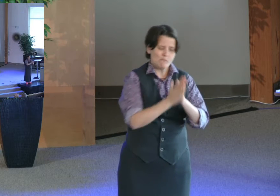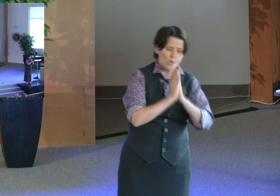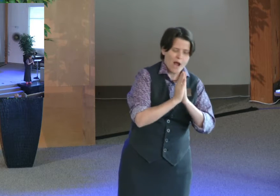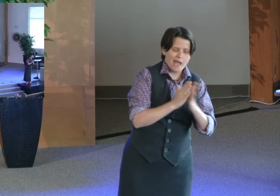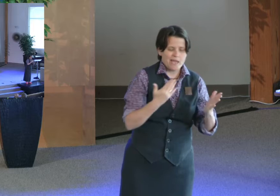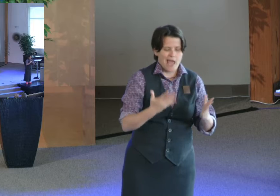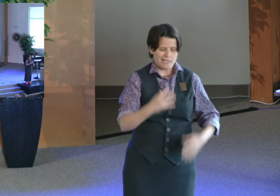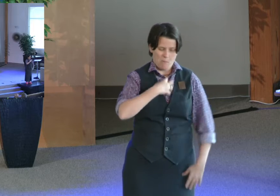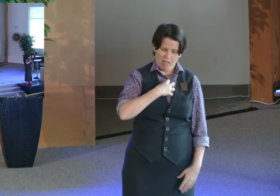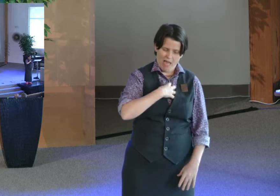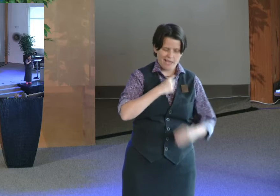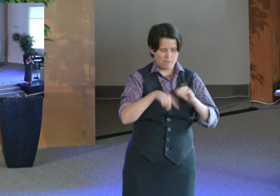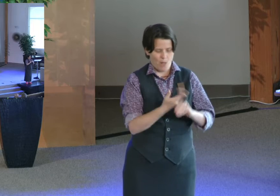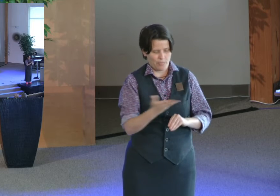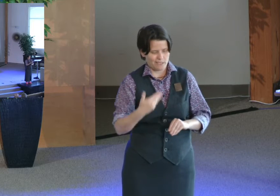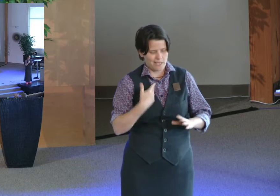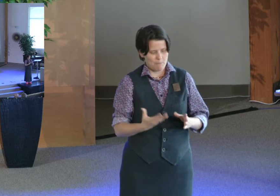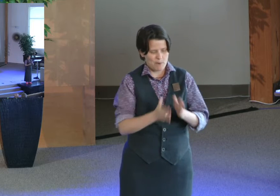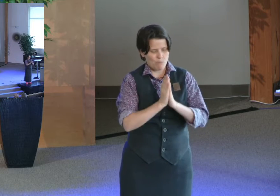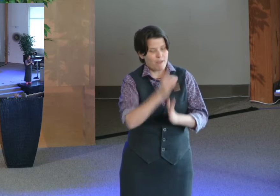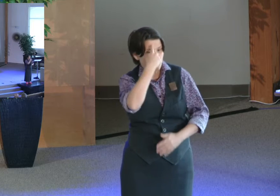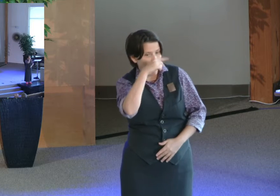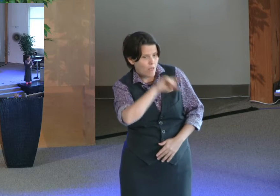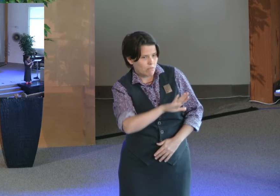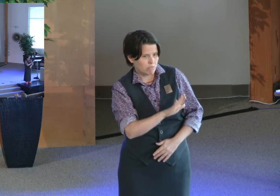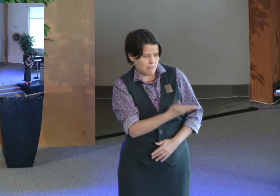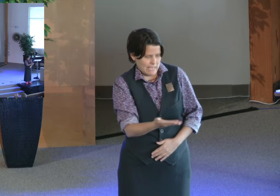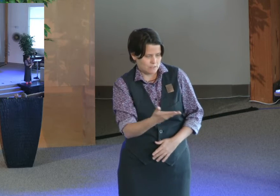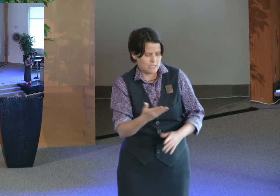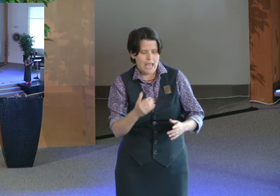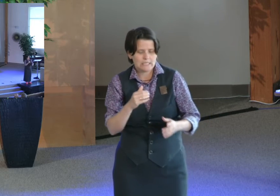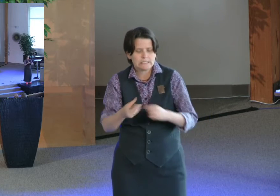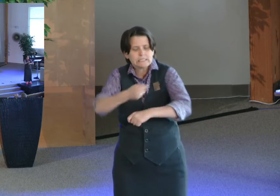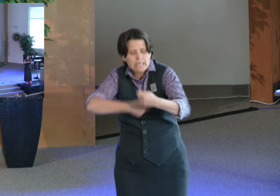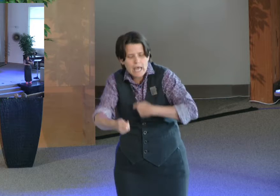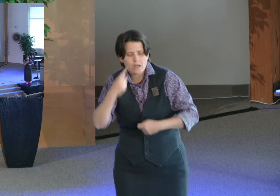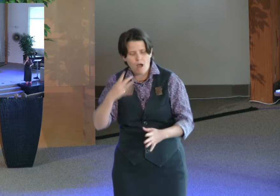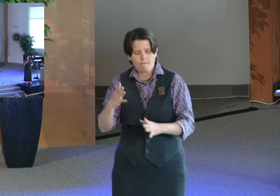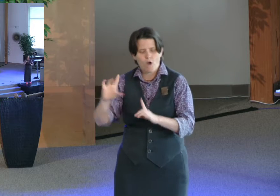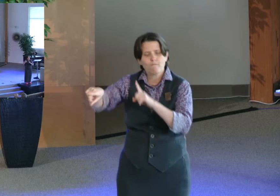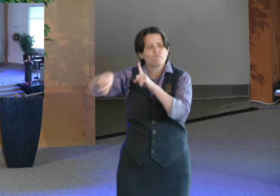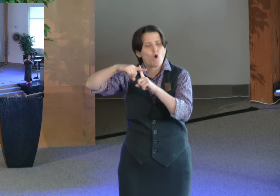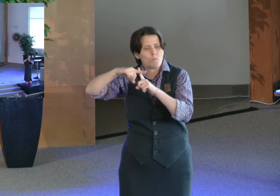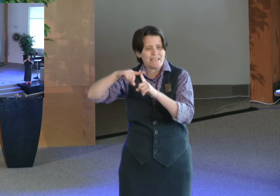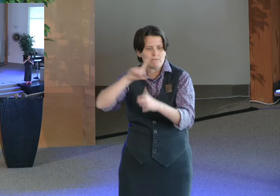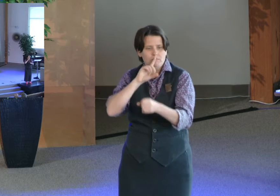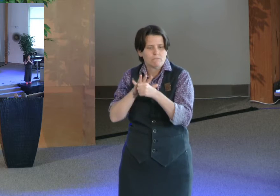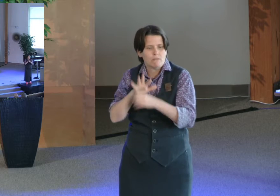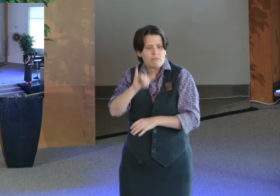that are within us. And so I worked on that. And this morning I invite you to do the same with